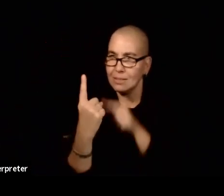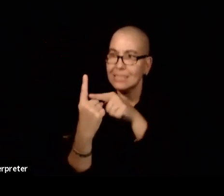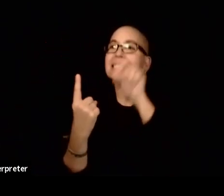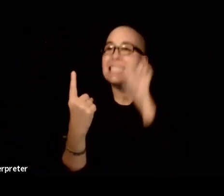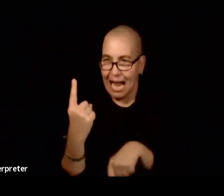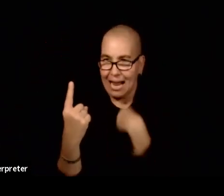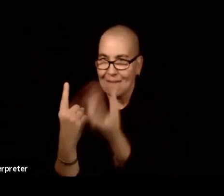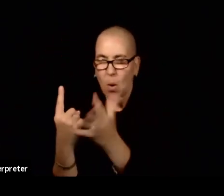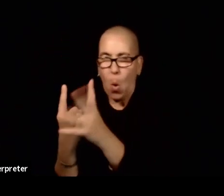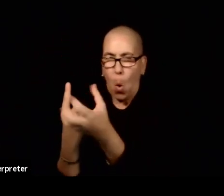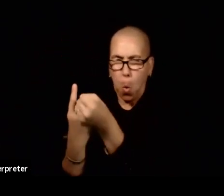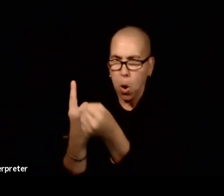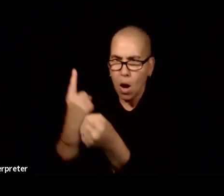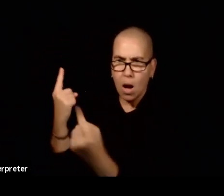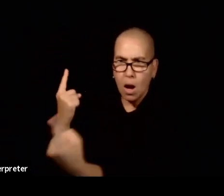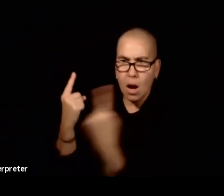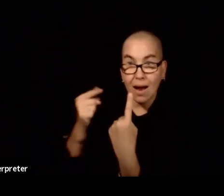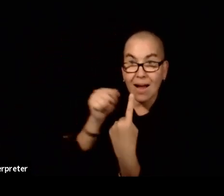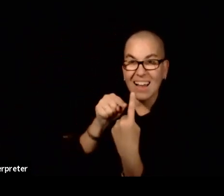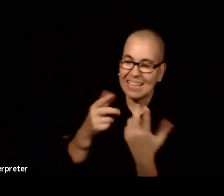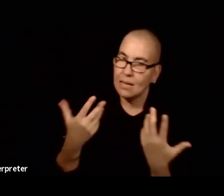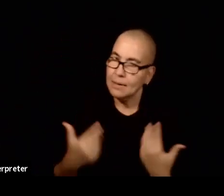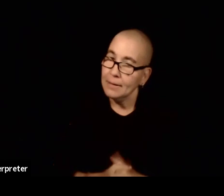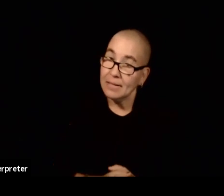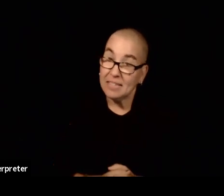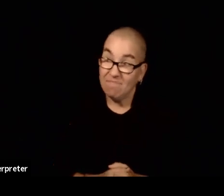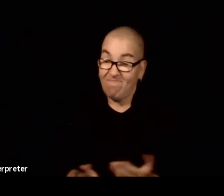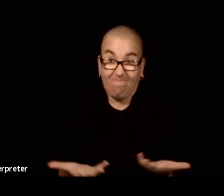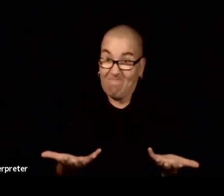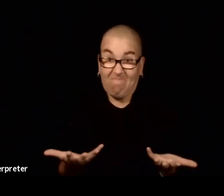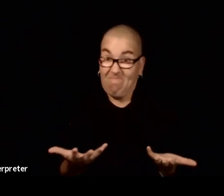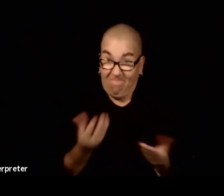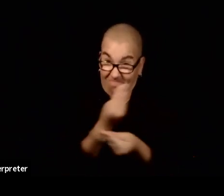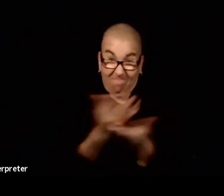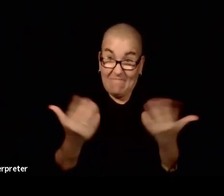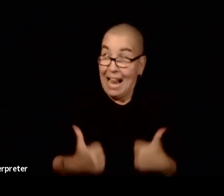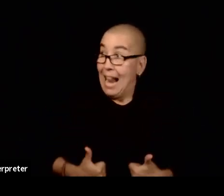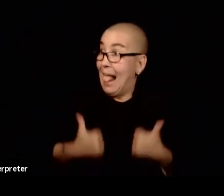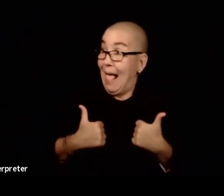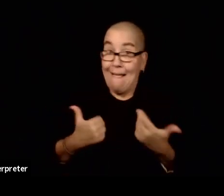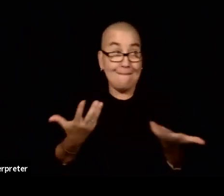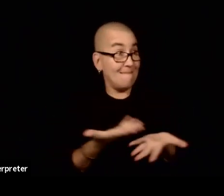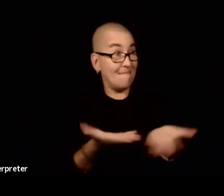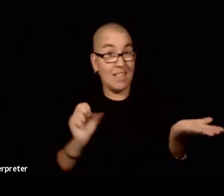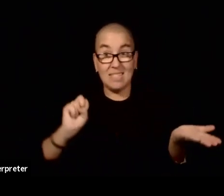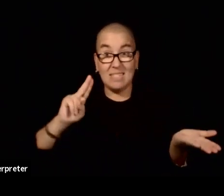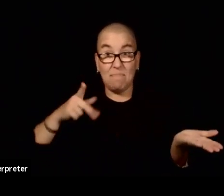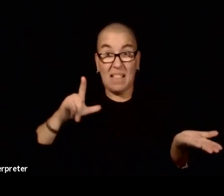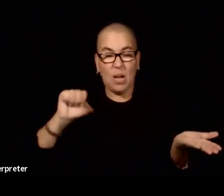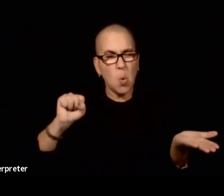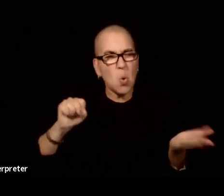supply chain challenges, which are just going to be with us for a while. And I know you are doing as much